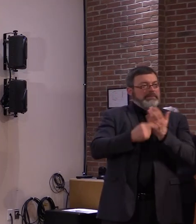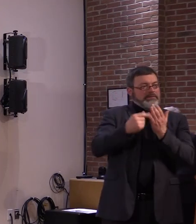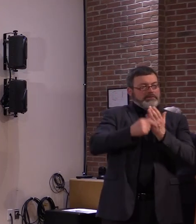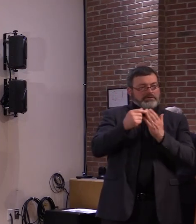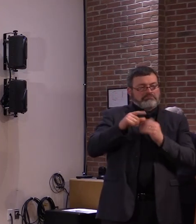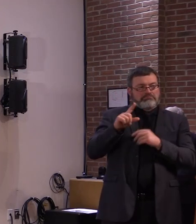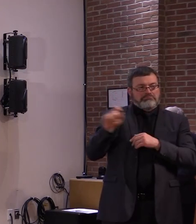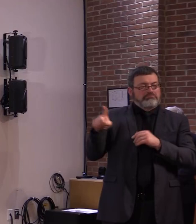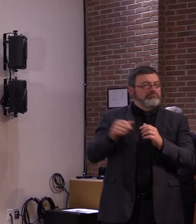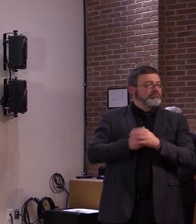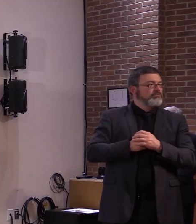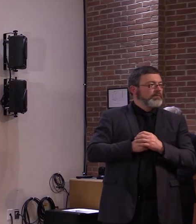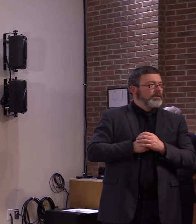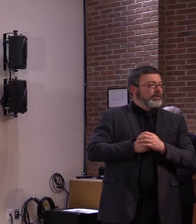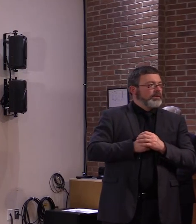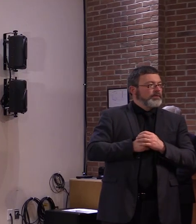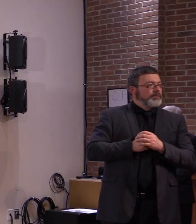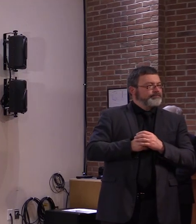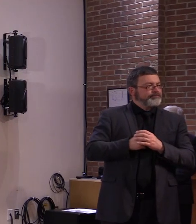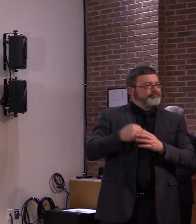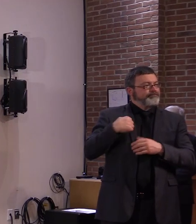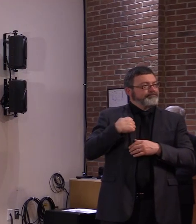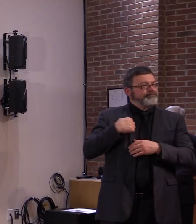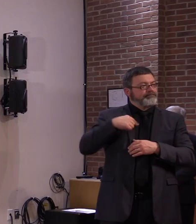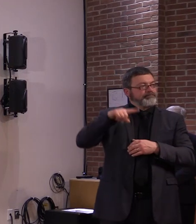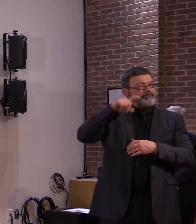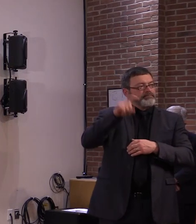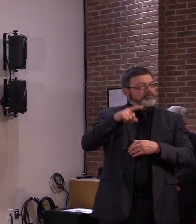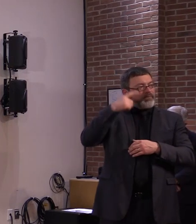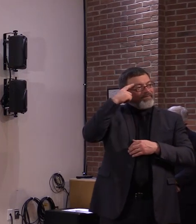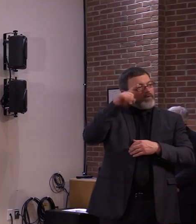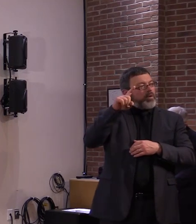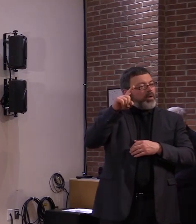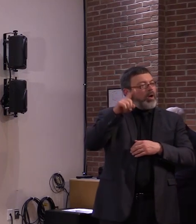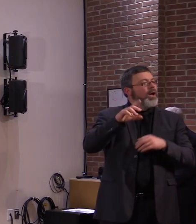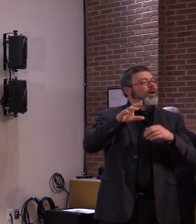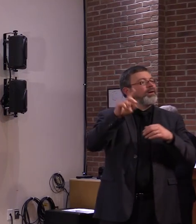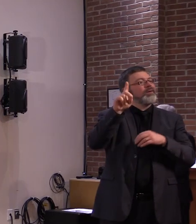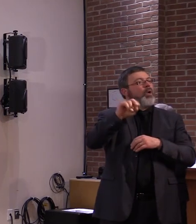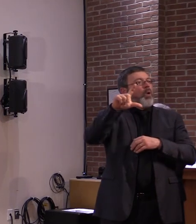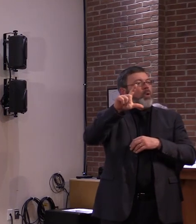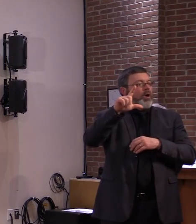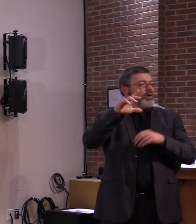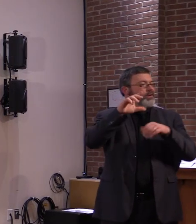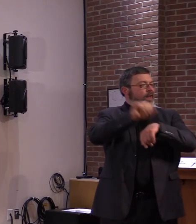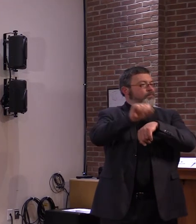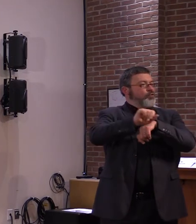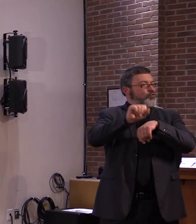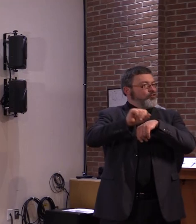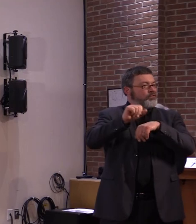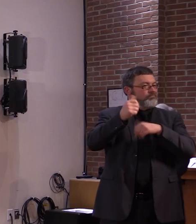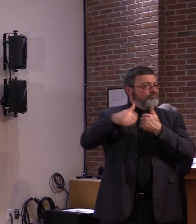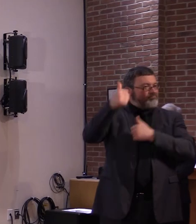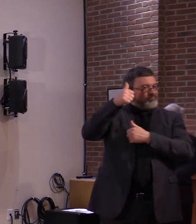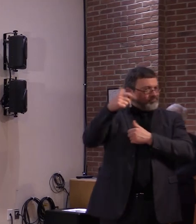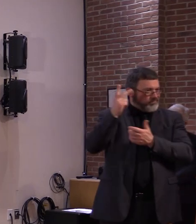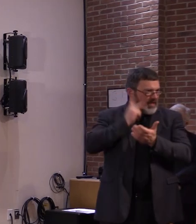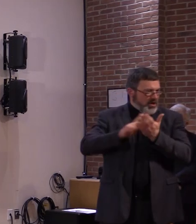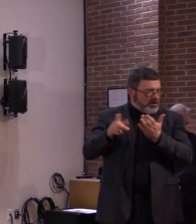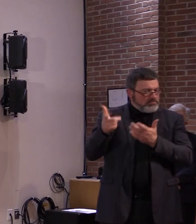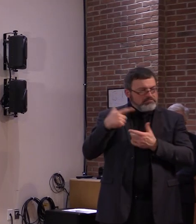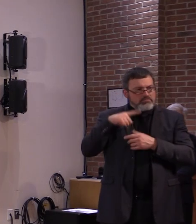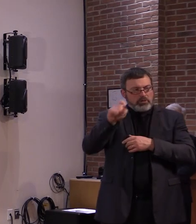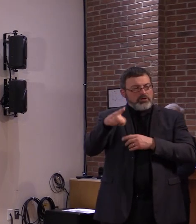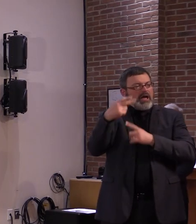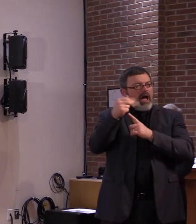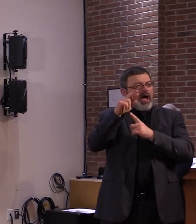I have a question for Michael Harrington, who seems more popular today. And I think the reason, Michael, is because we're getting a lot of